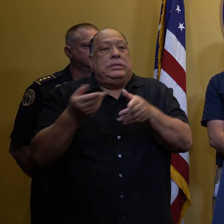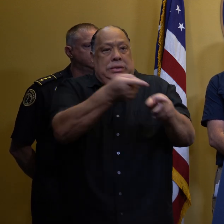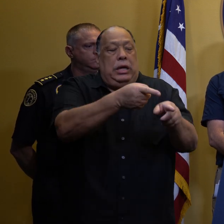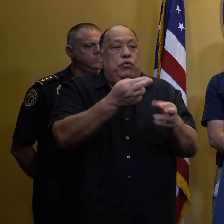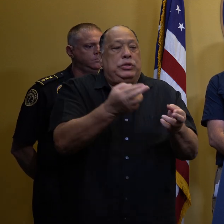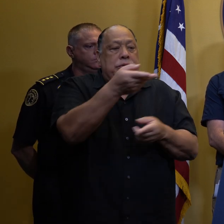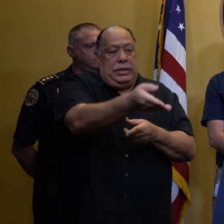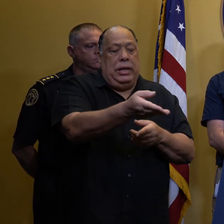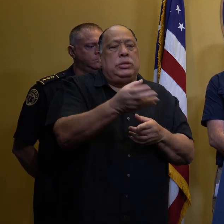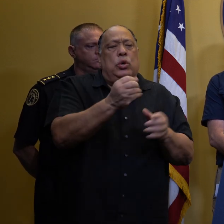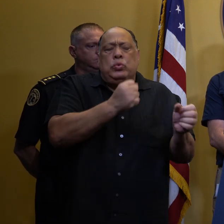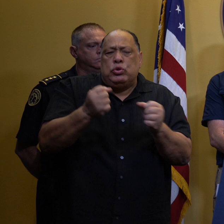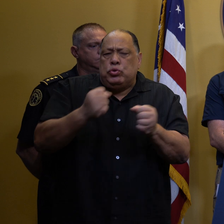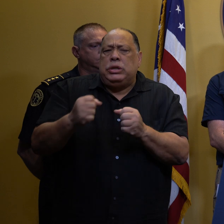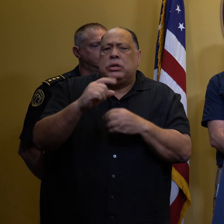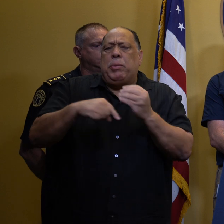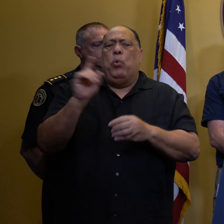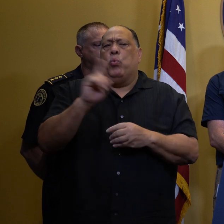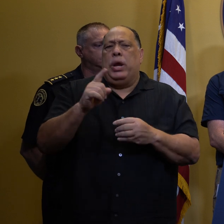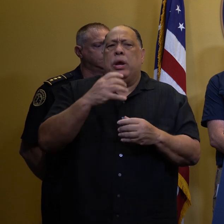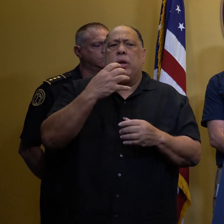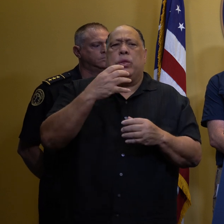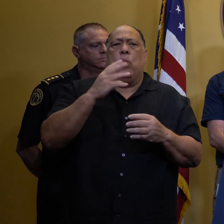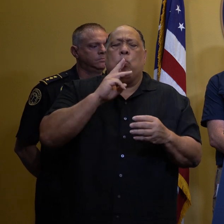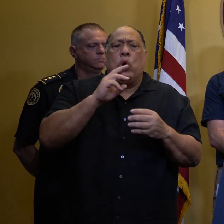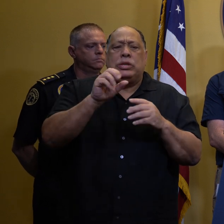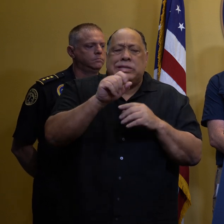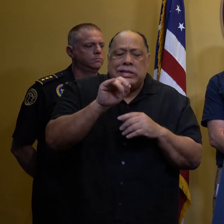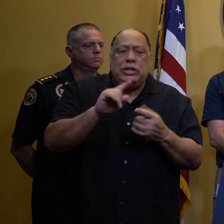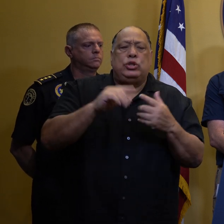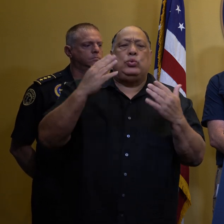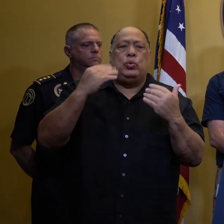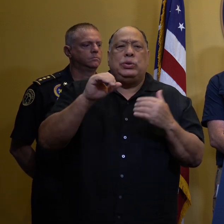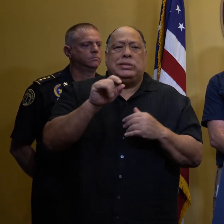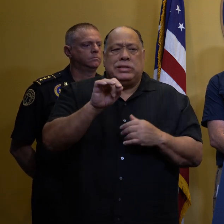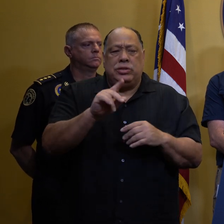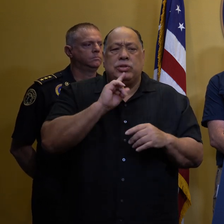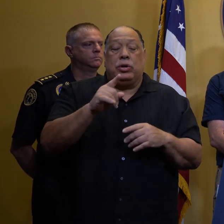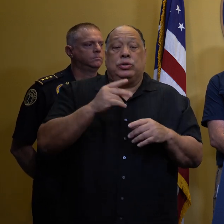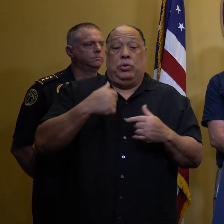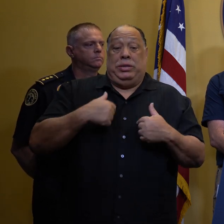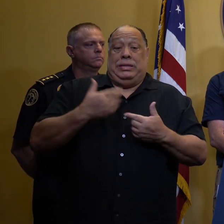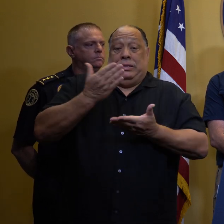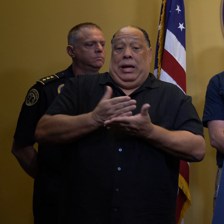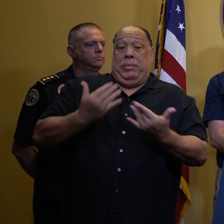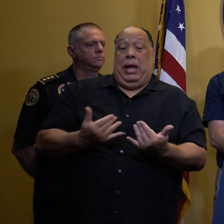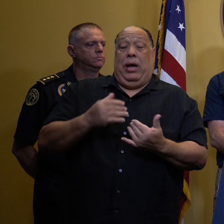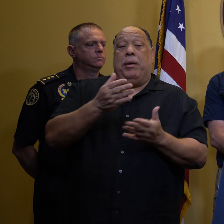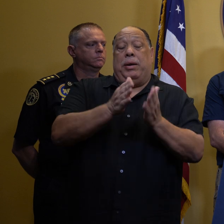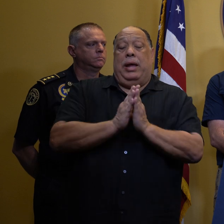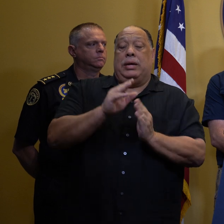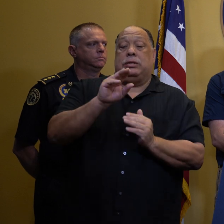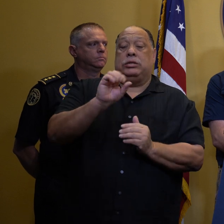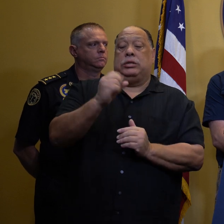and intentional about the deployment of these resources. I'm going to stop now. I'm going to ask Mr. Schott to come forward. Then